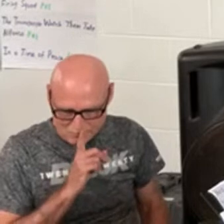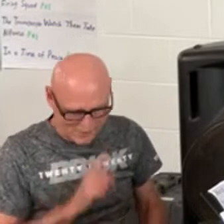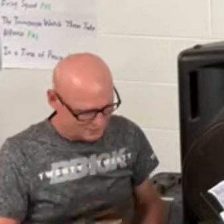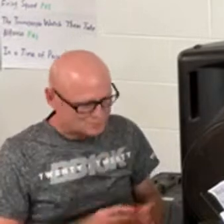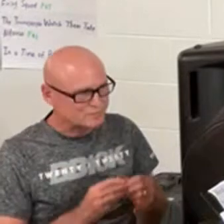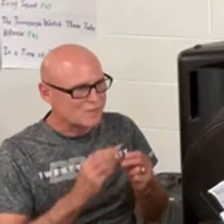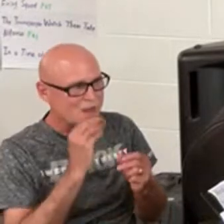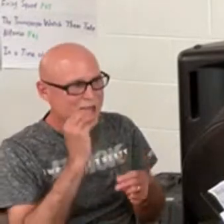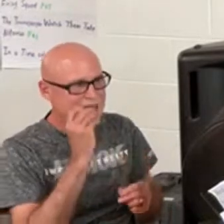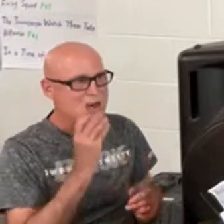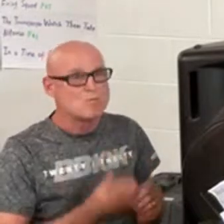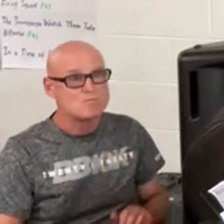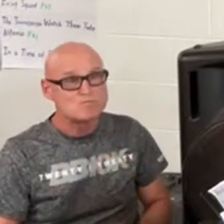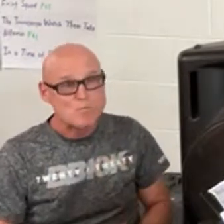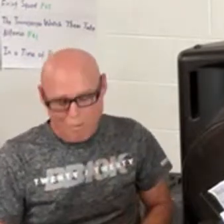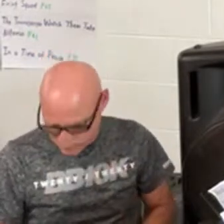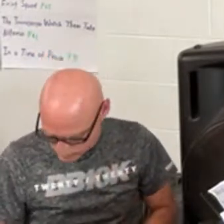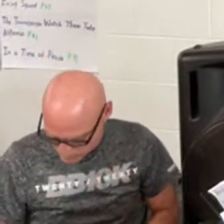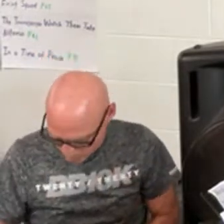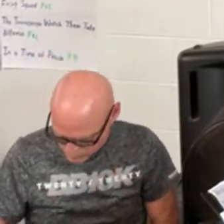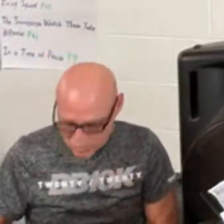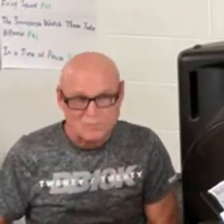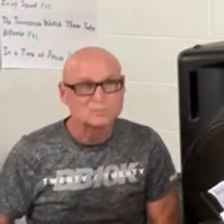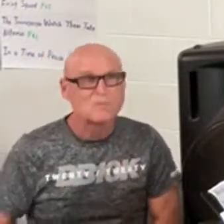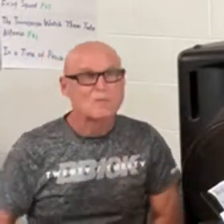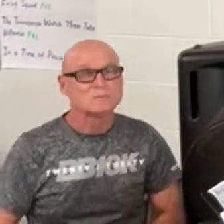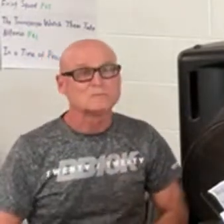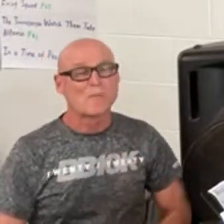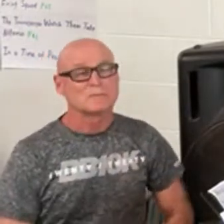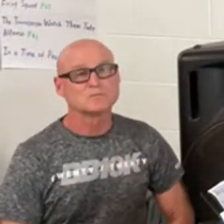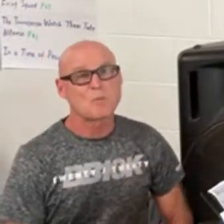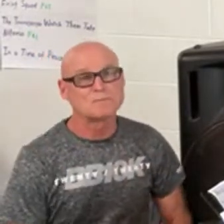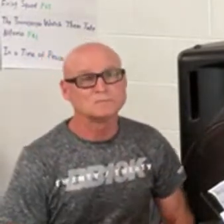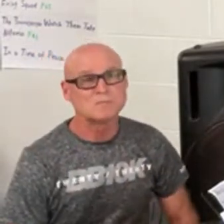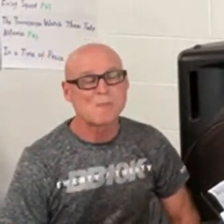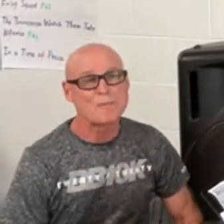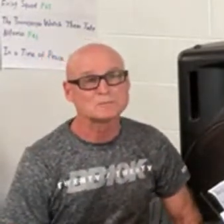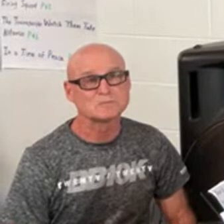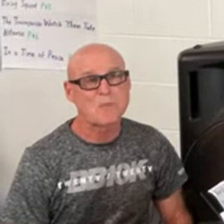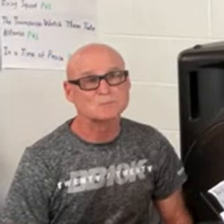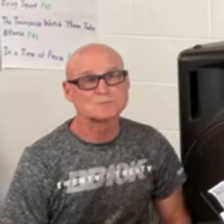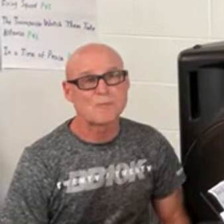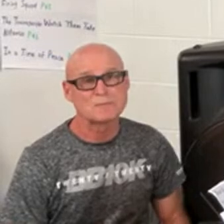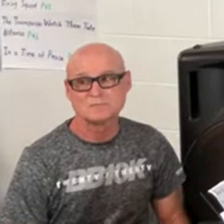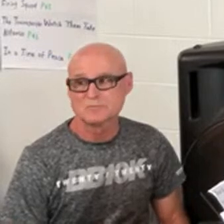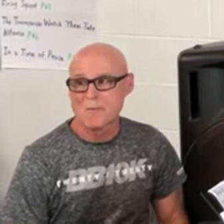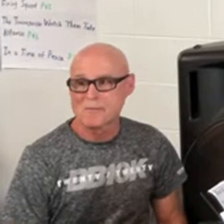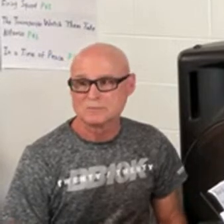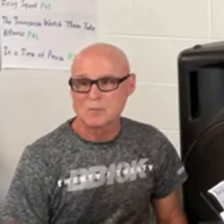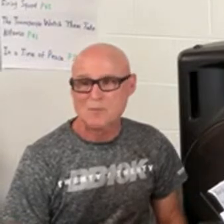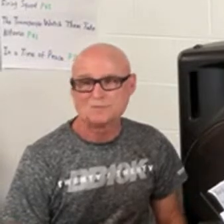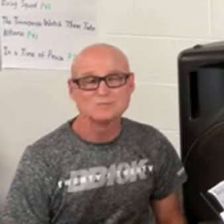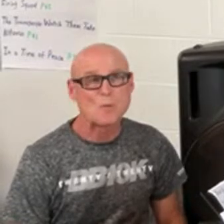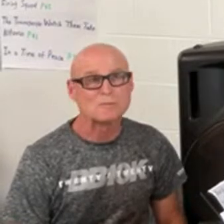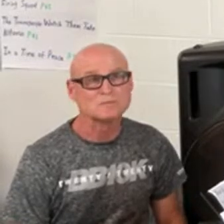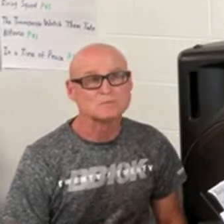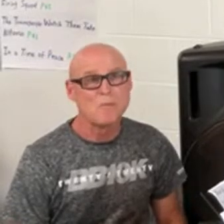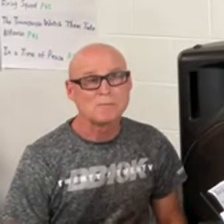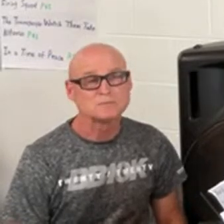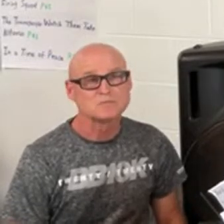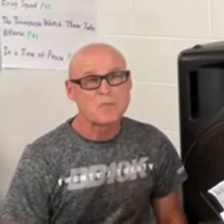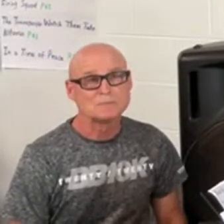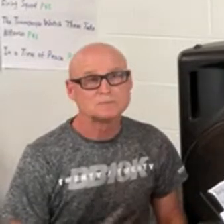between Odessa, Ukraine, and the United States, in